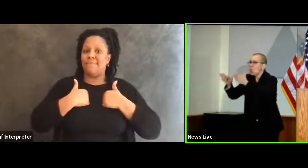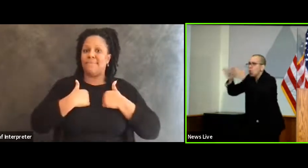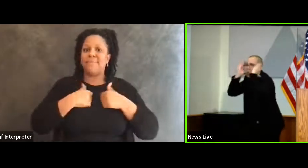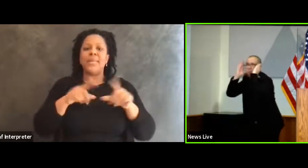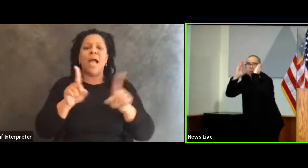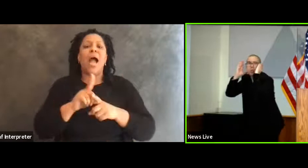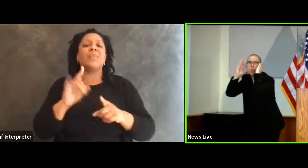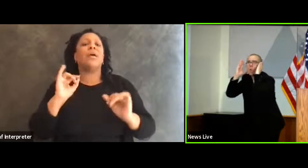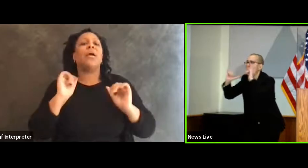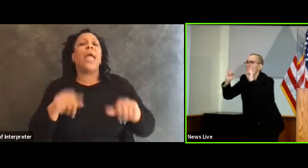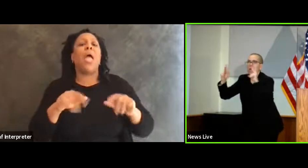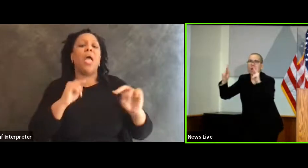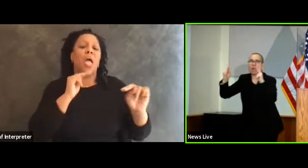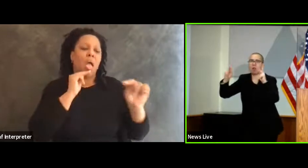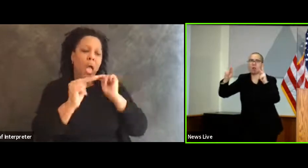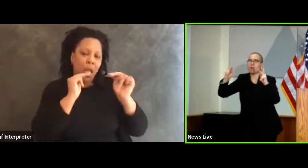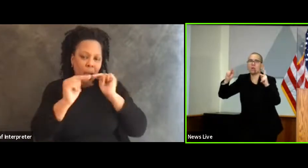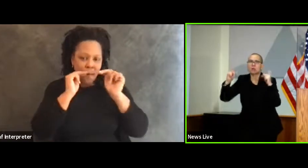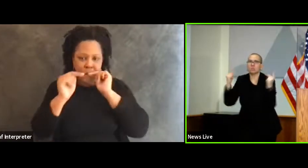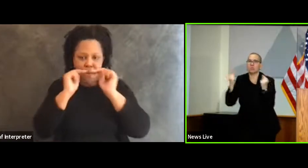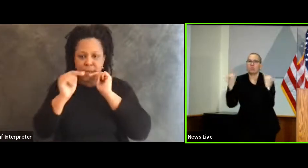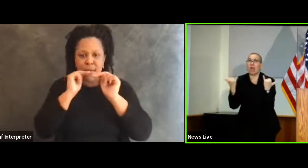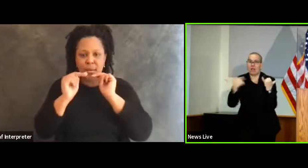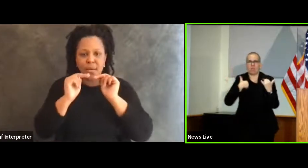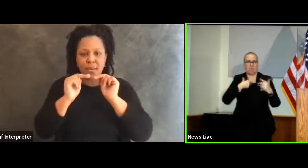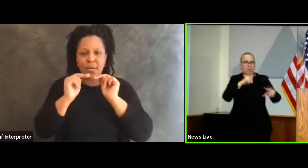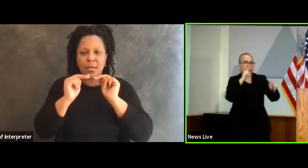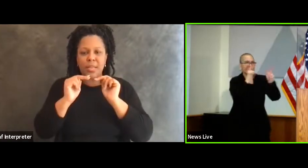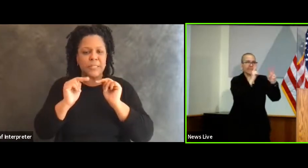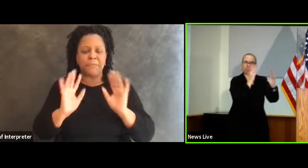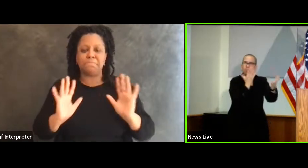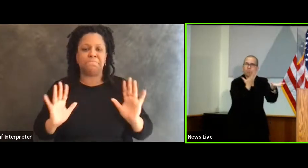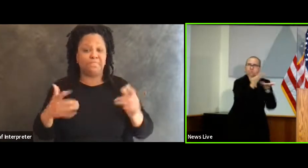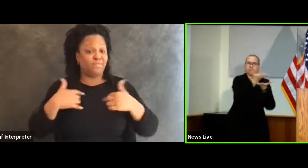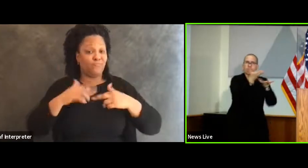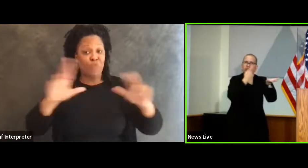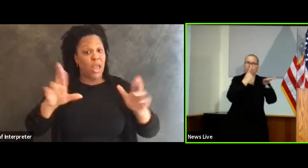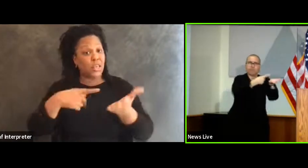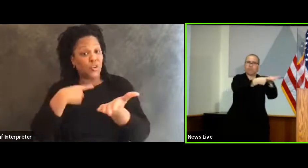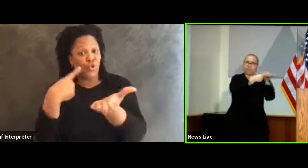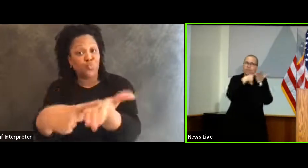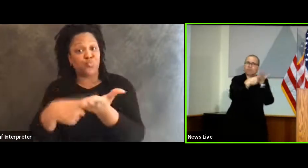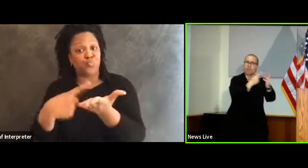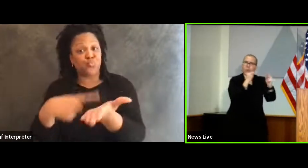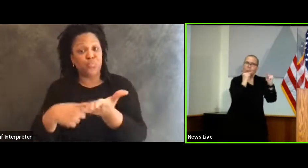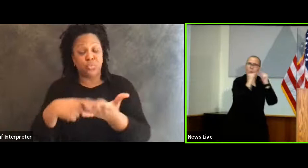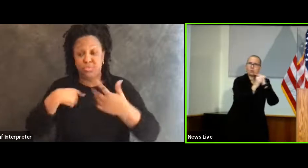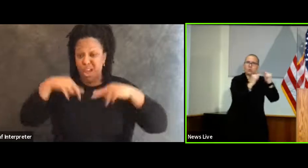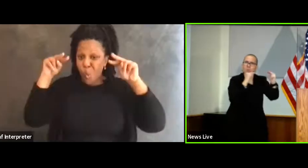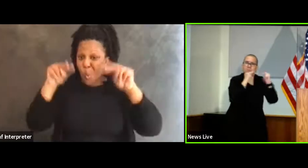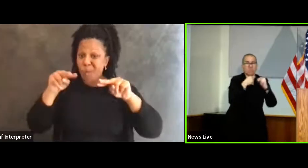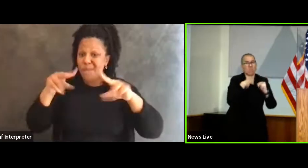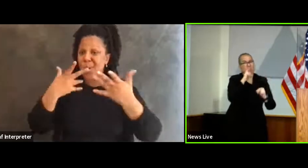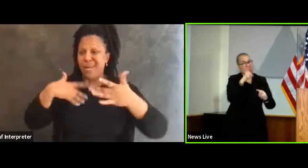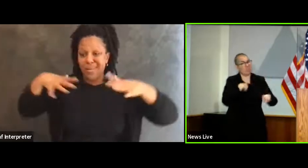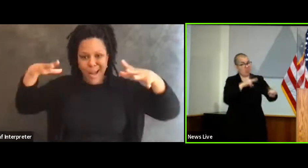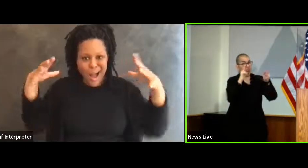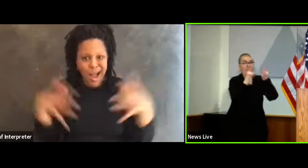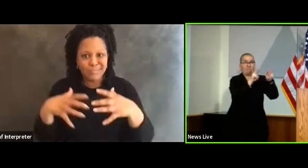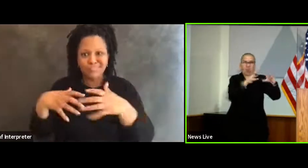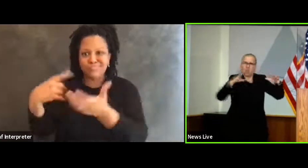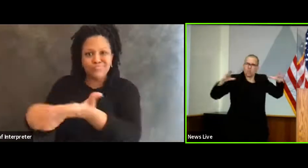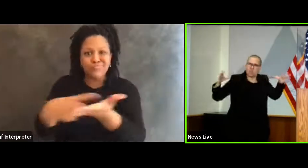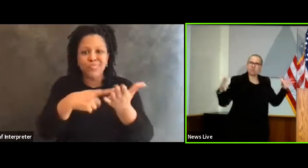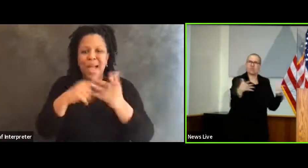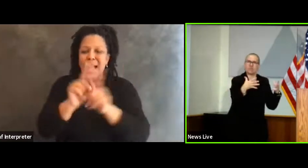am looking forward to engaging in these negotiations, and I am looking forward to coming together truly as one Minnesota and putting